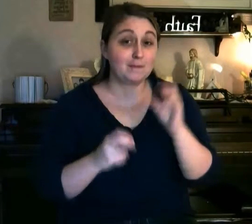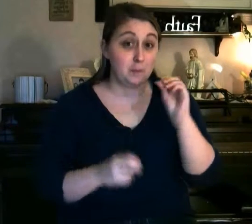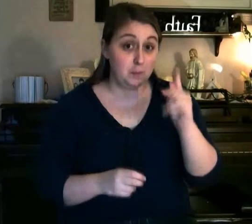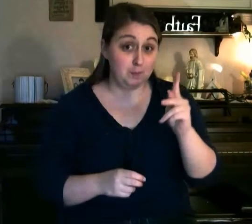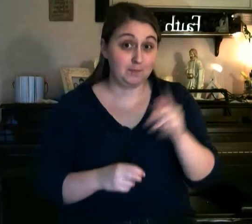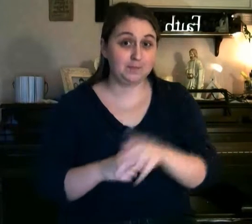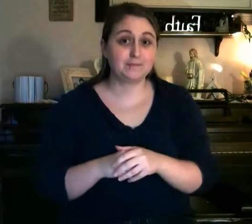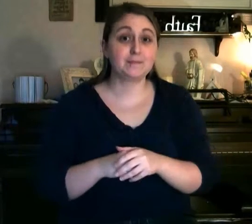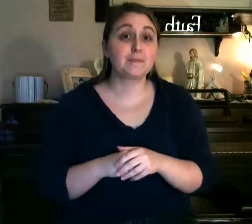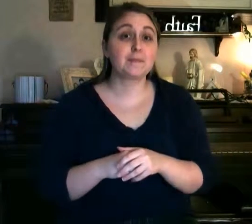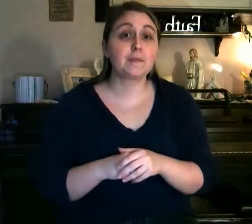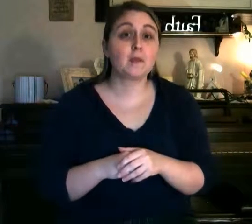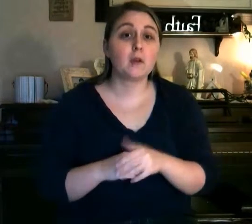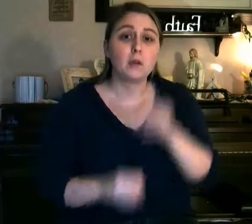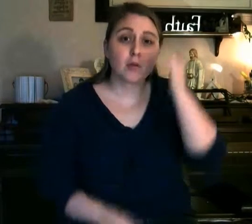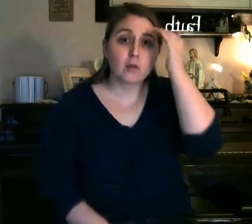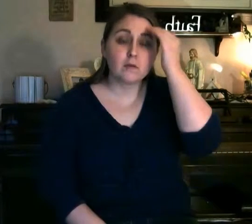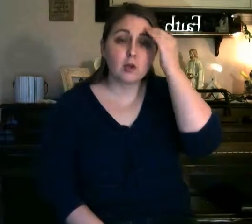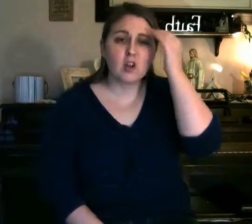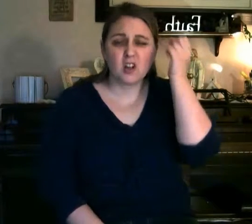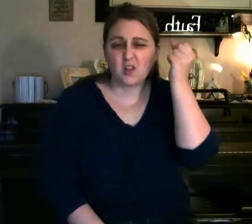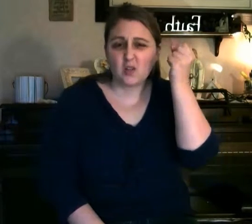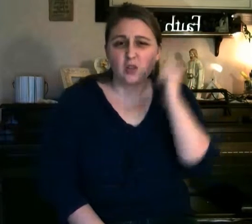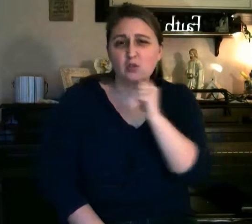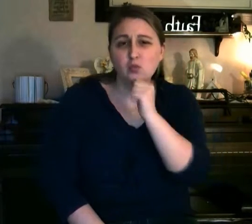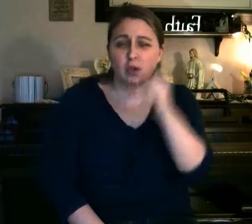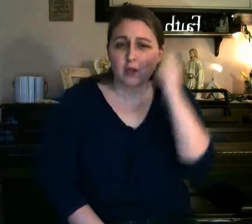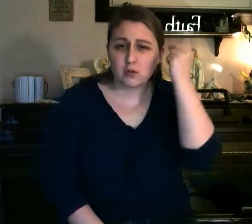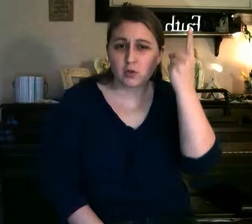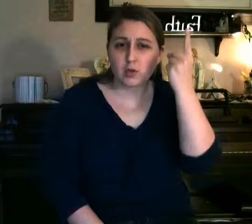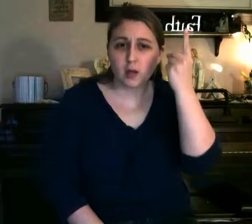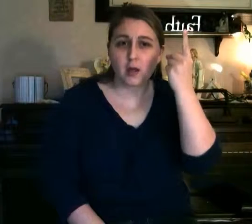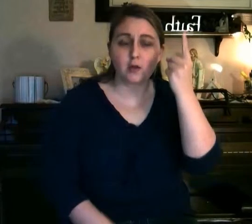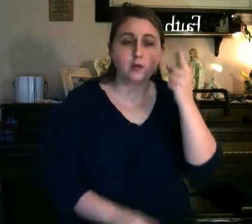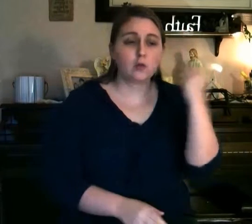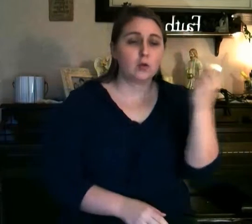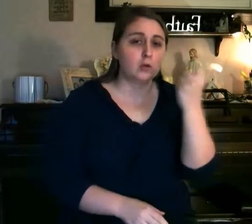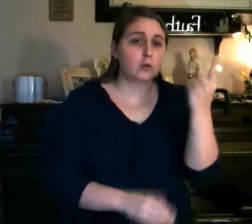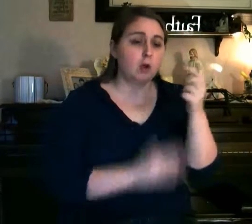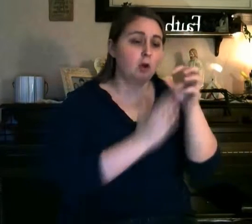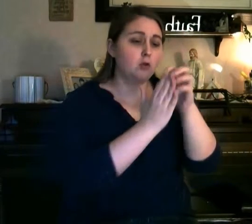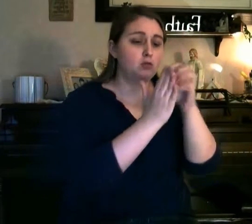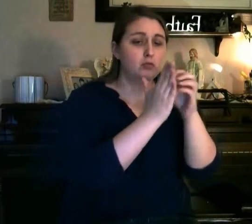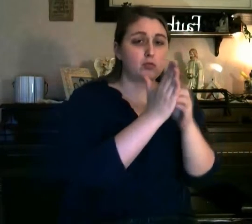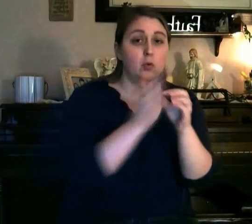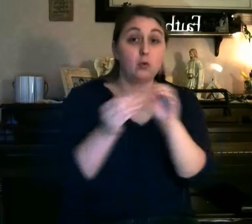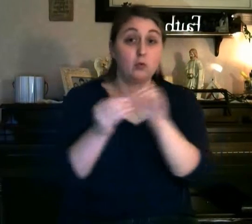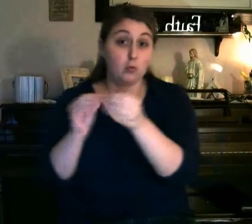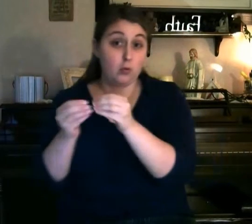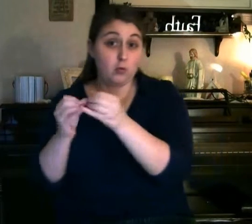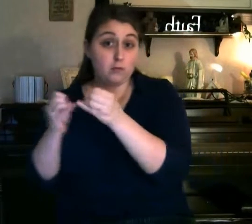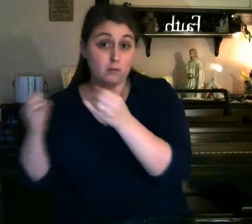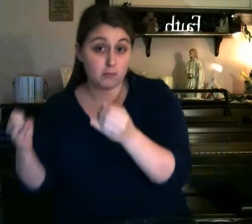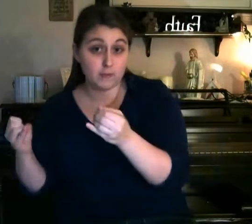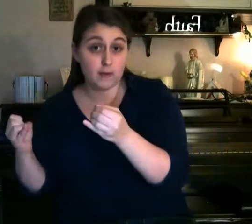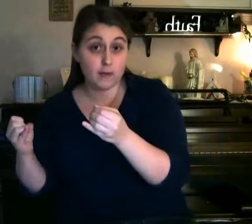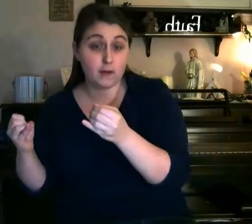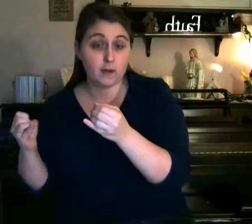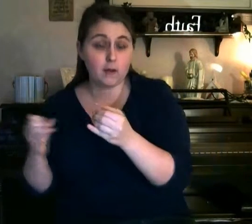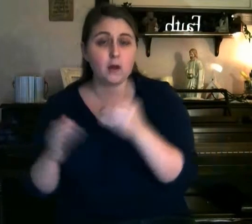And just so you know, if you're a little daunted by this initially, you can always draw the circles, you can always do the number line, and eventually over time, the more